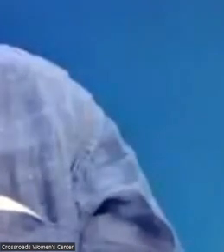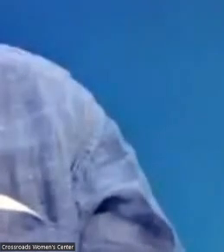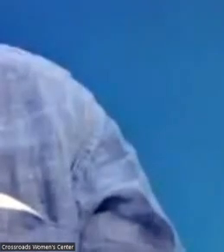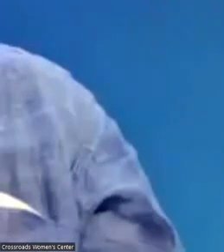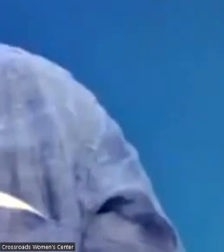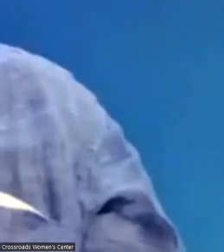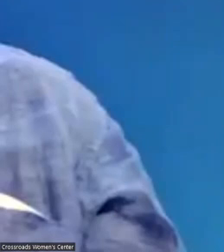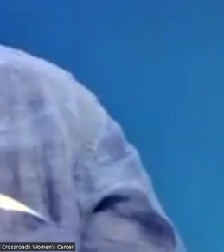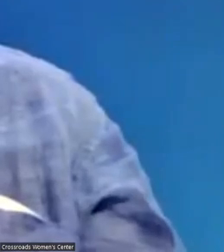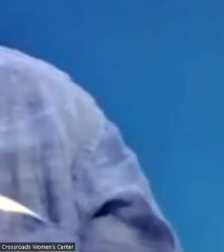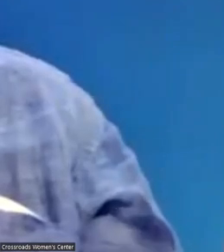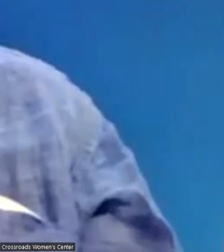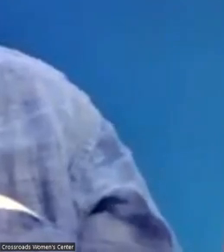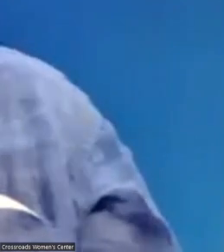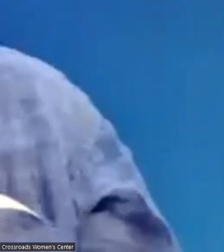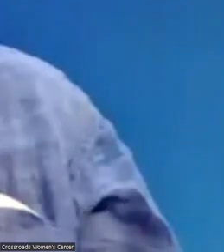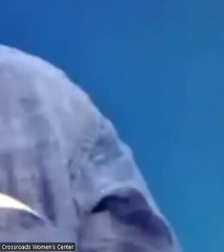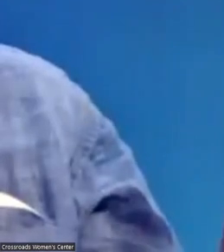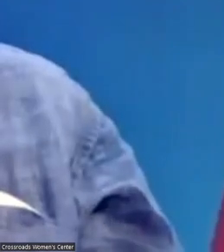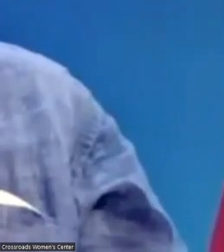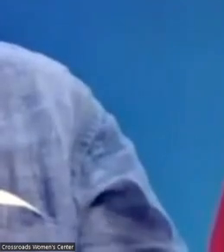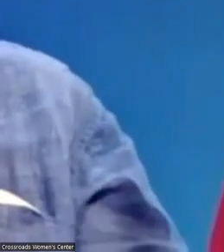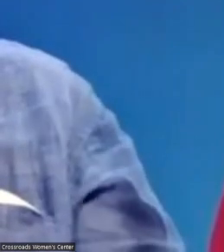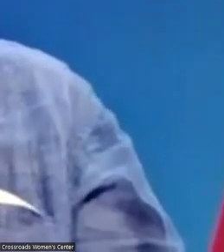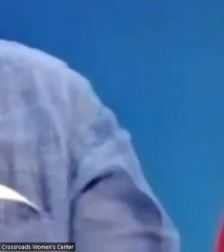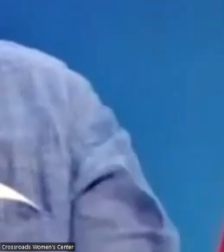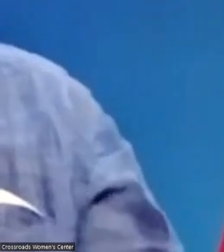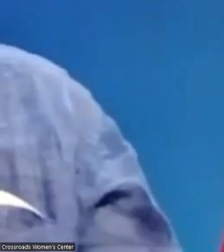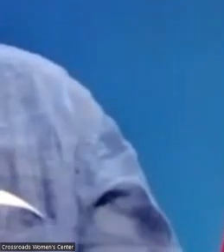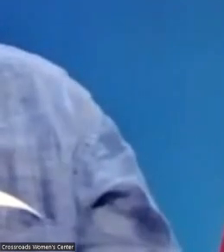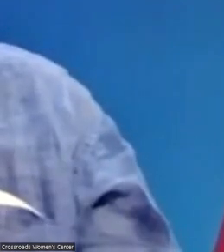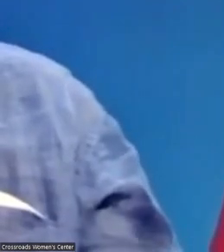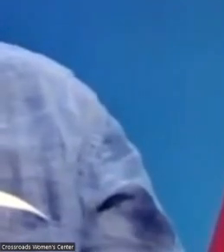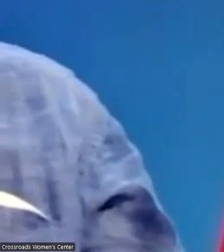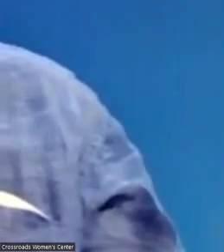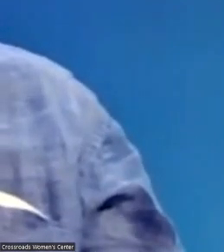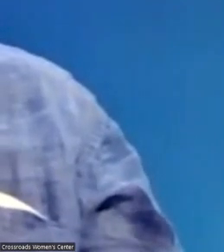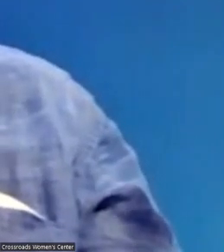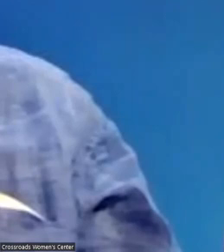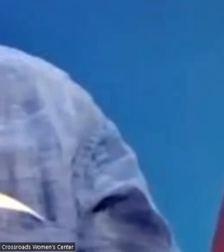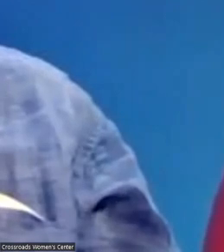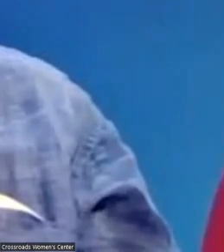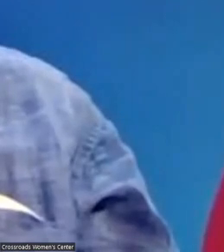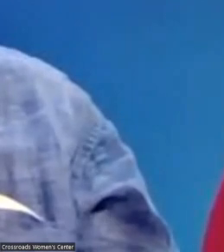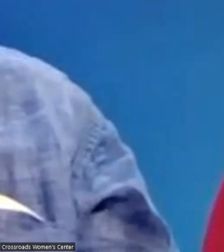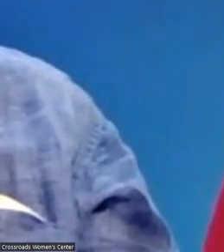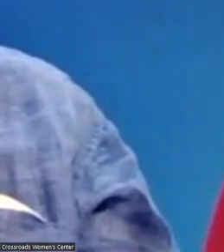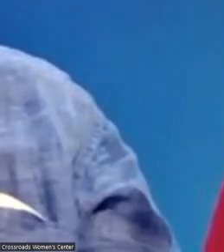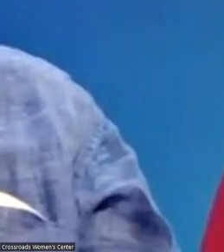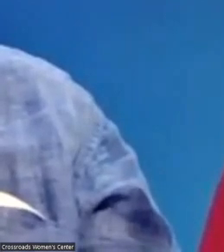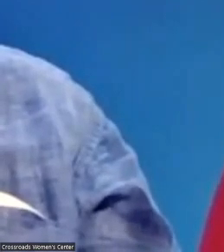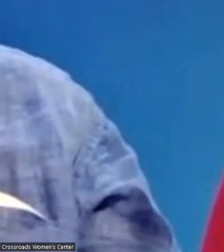which focuses on pregnant women and their transition postpartum. Because like Selma James described